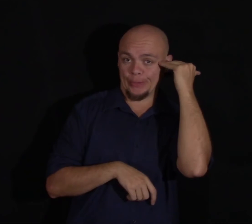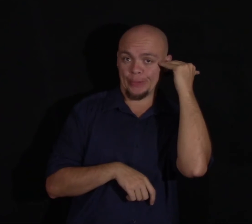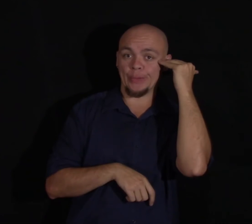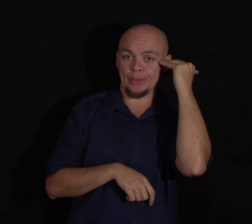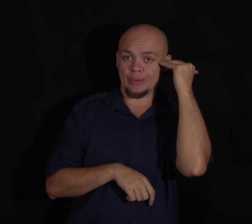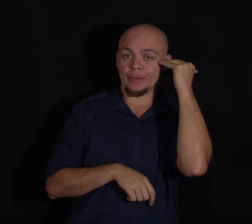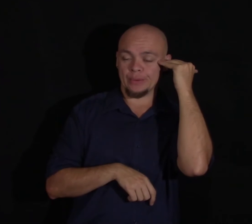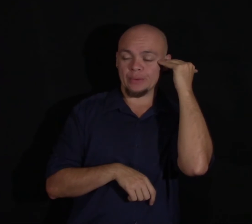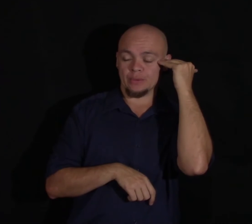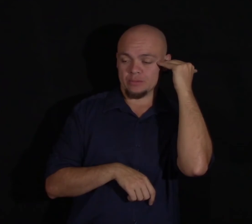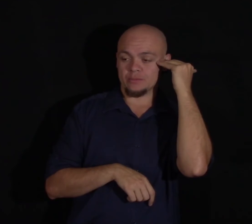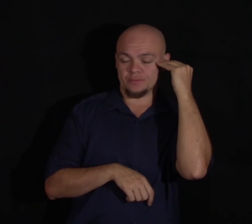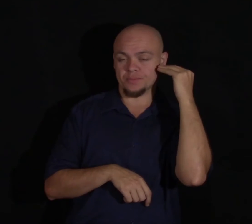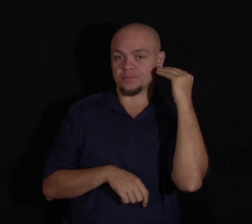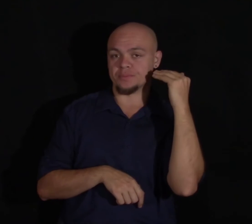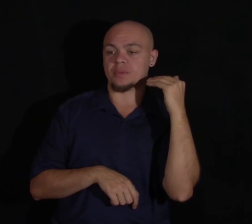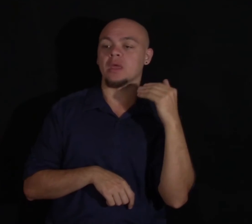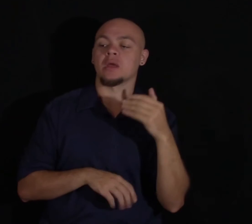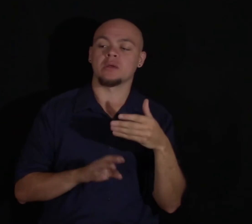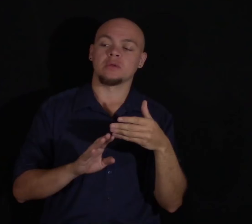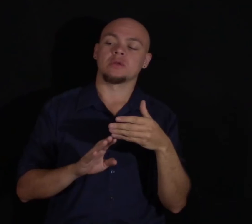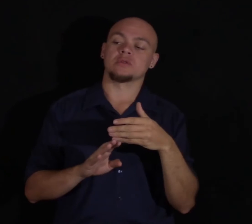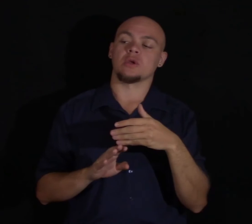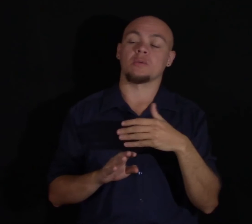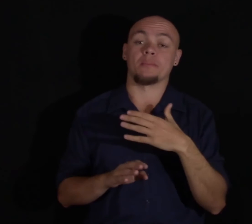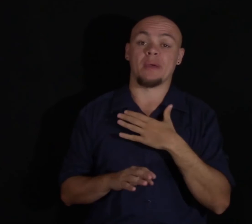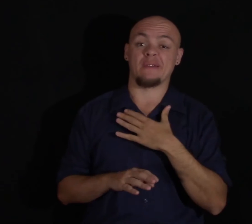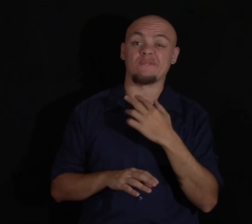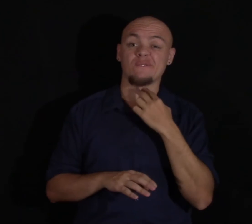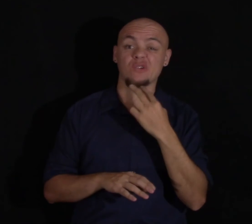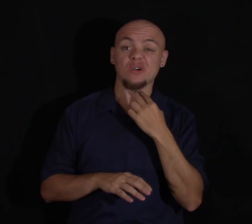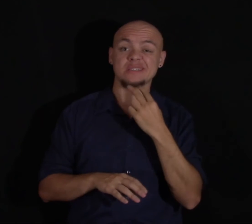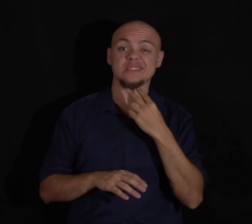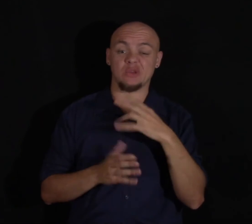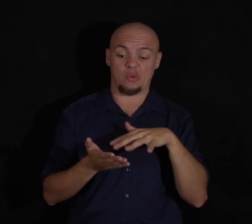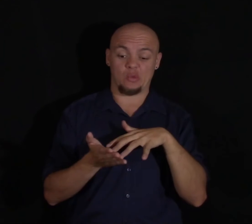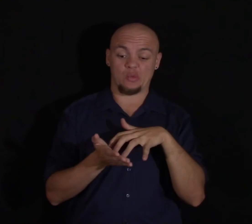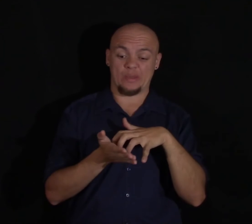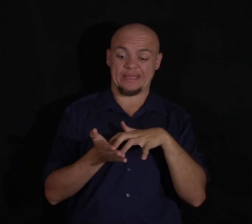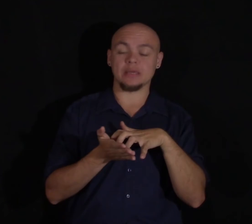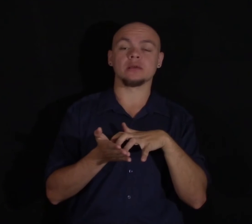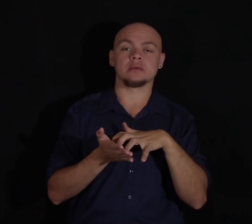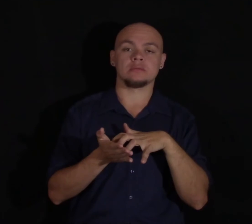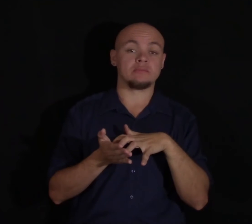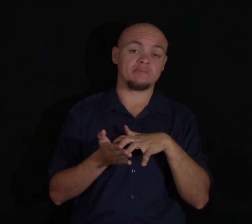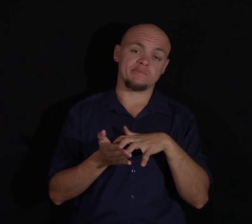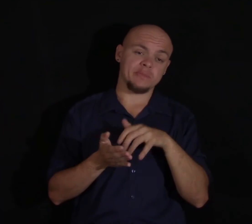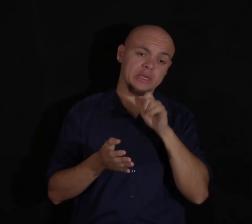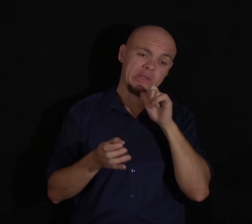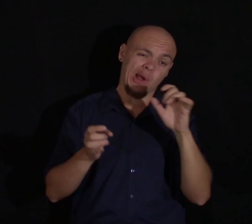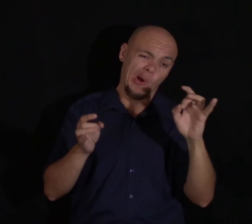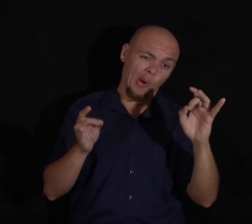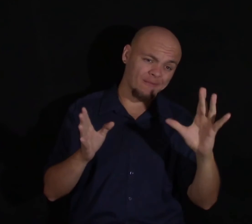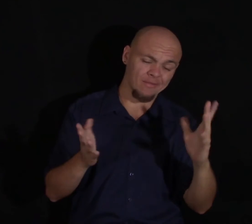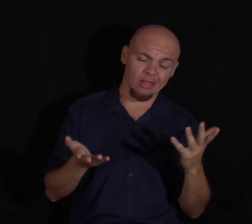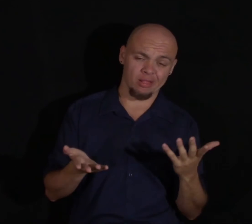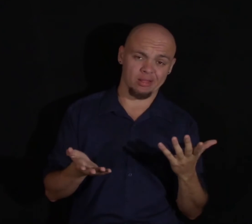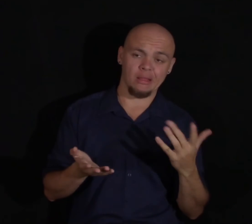me. My voice, though harsh, had nothing terrible in it. I thought, therefore, that if, in